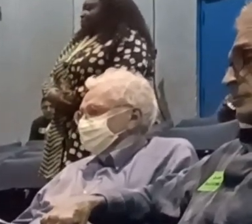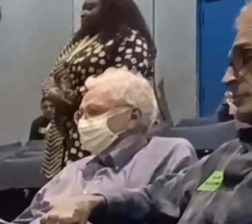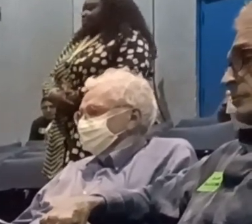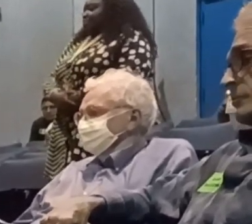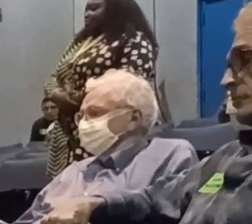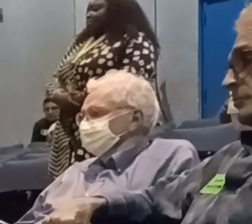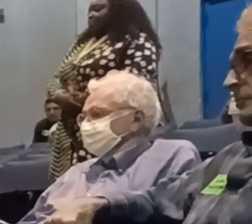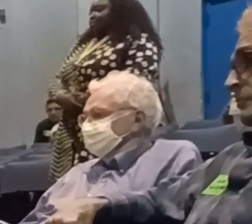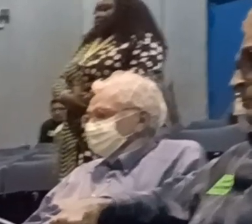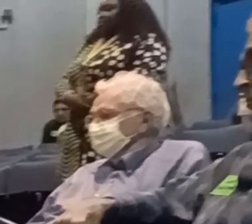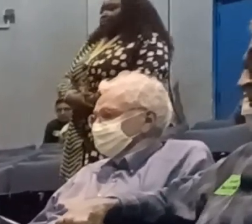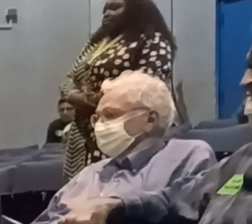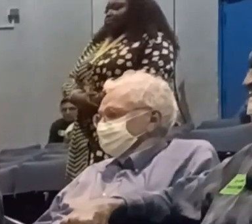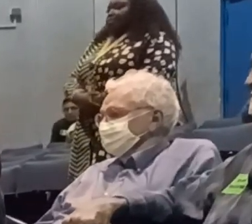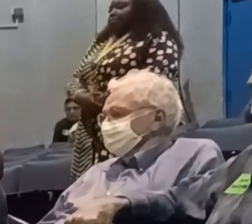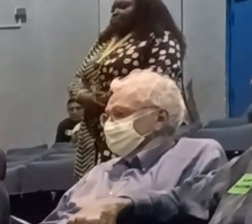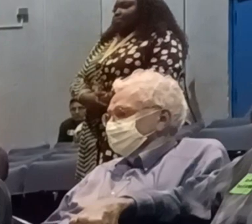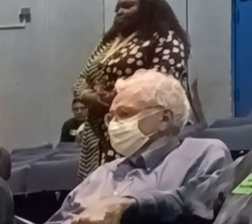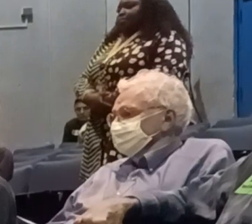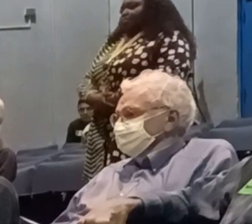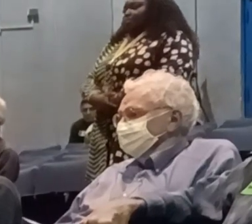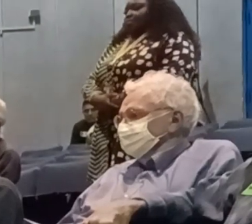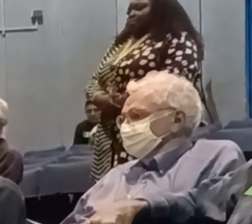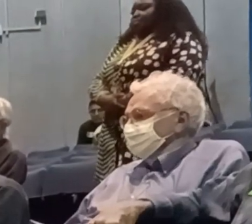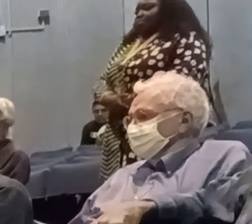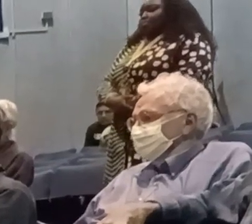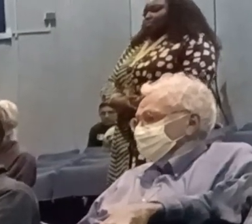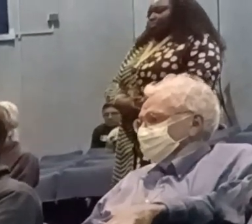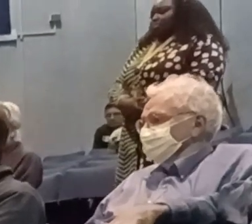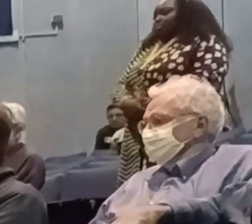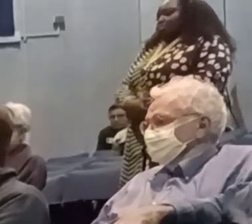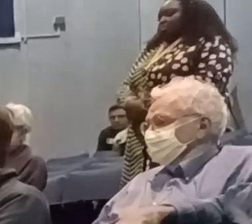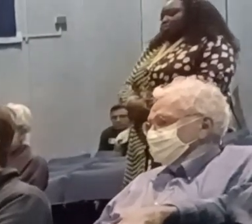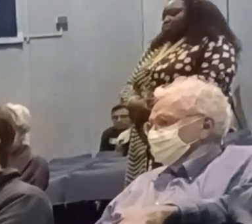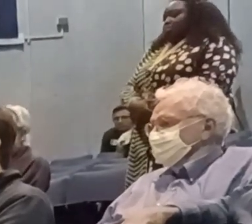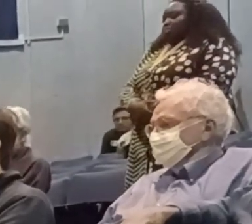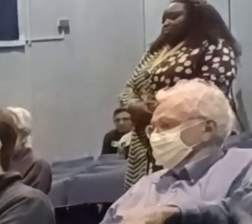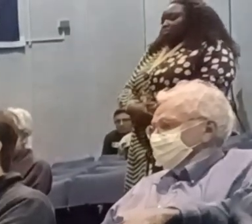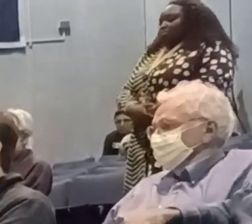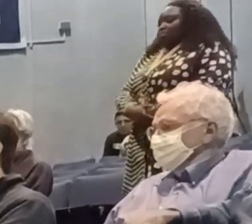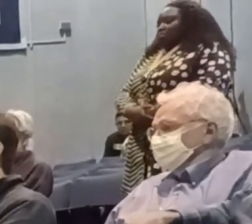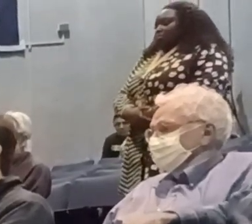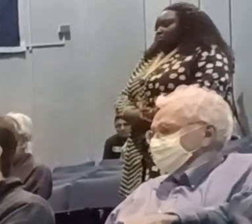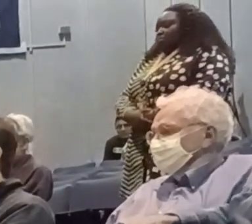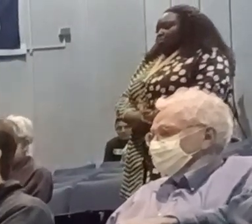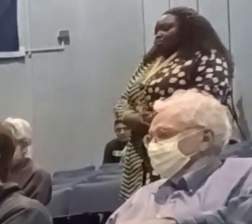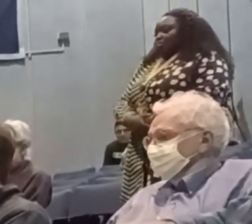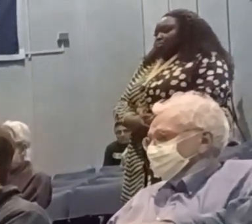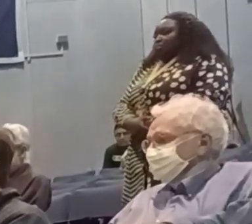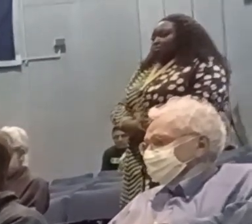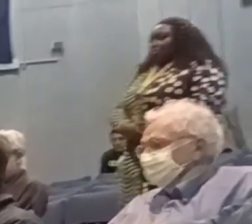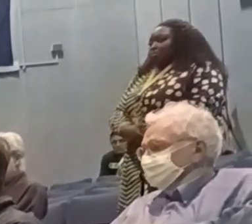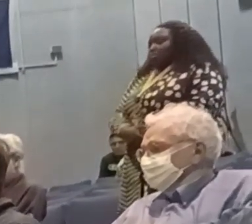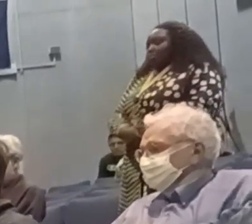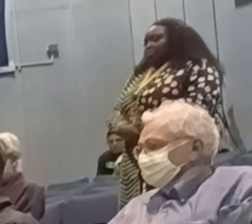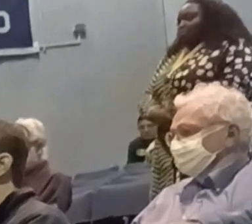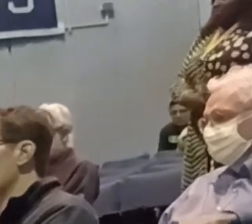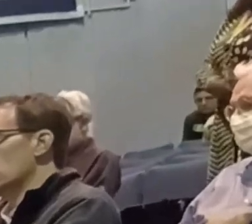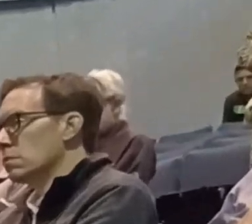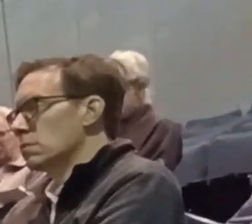directly behind the proposed station. This is, you know, JP is a community that's had some pretty